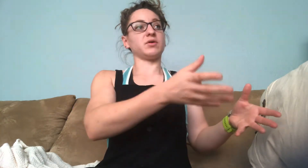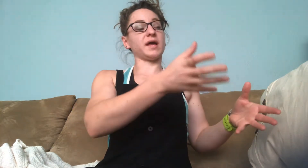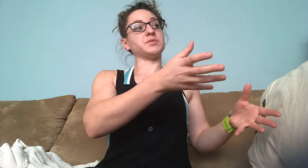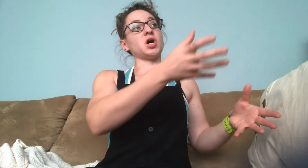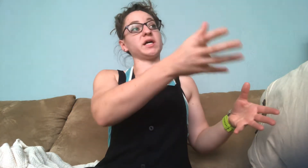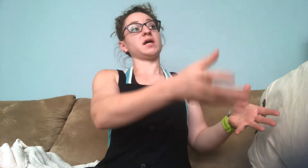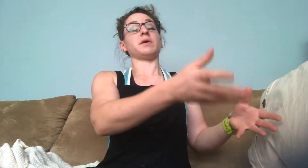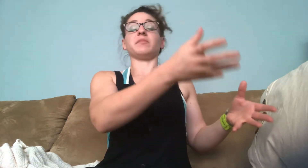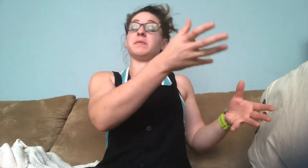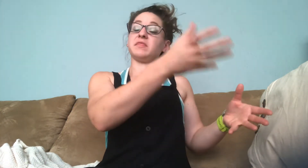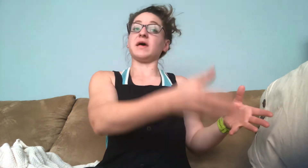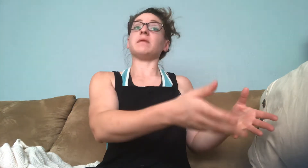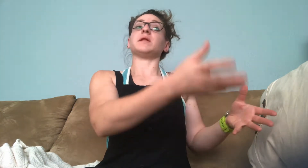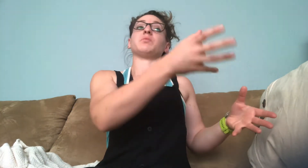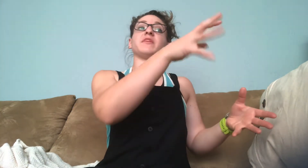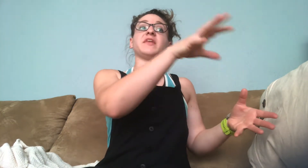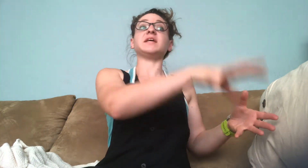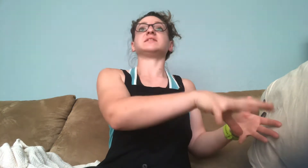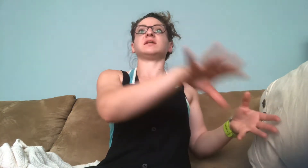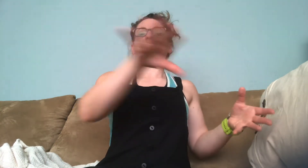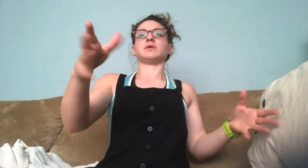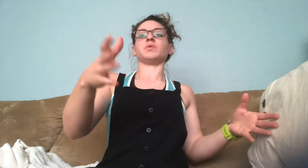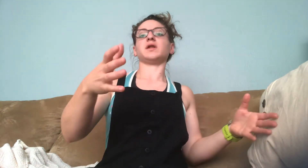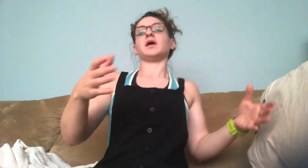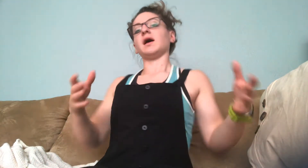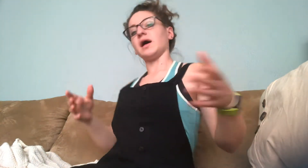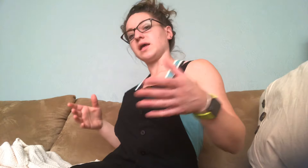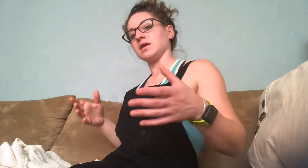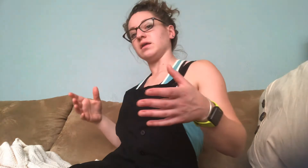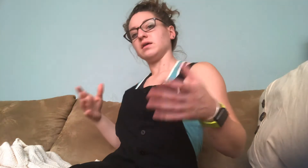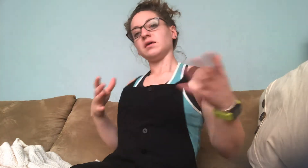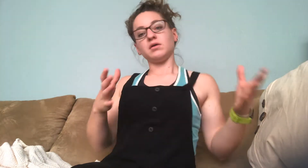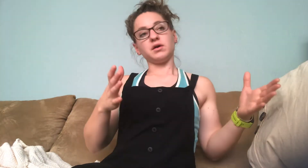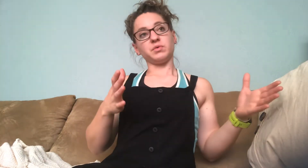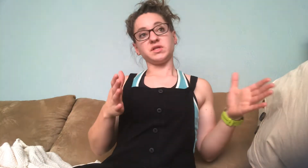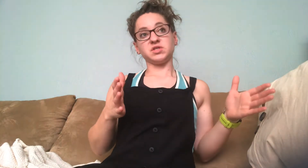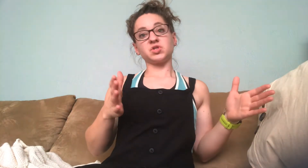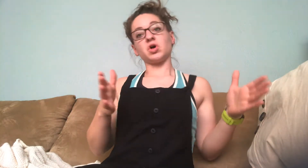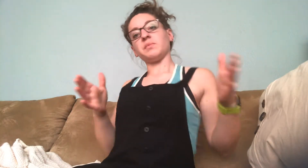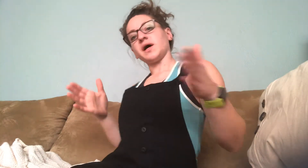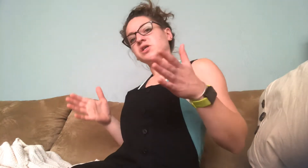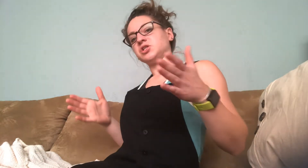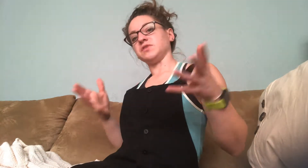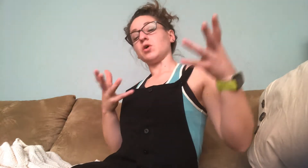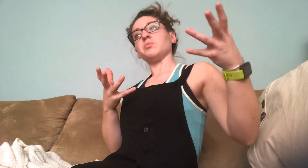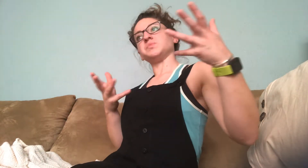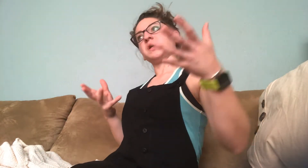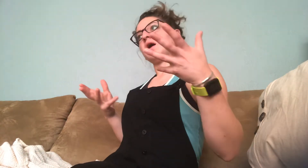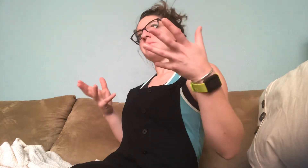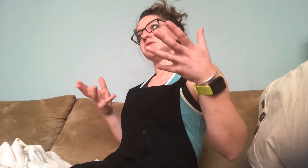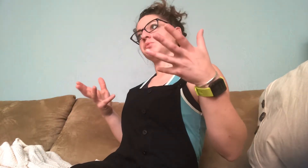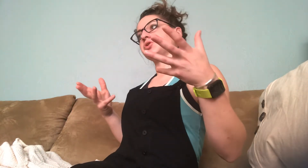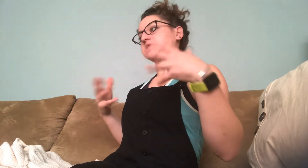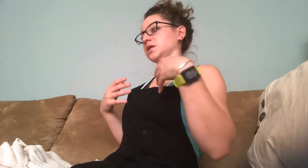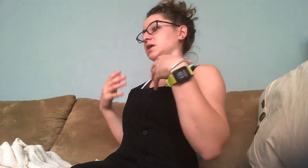all of a sudden, okay, I'm talking about maybe them and what they said to someone, I can, what this is called body shifting, almost become this